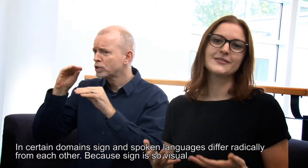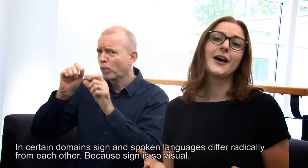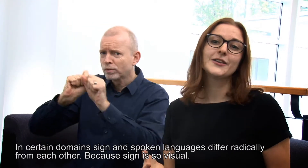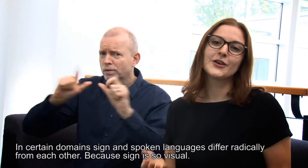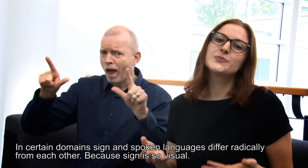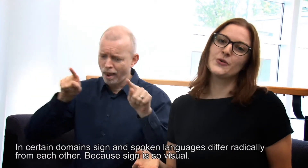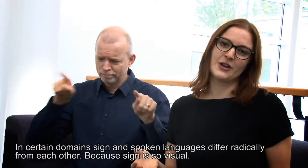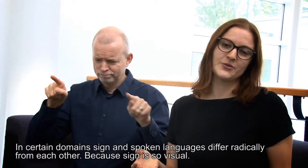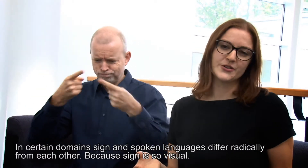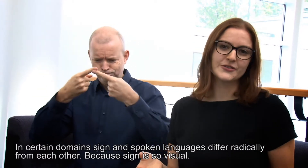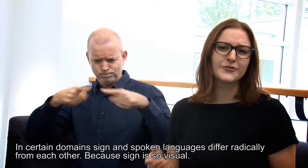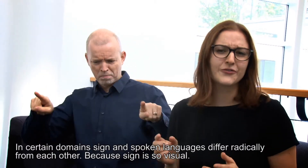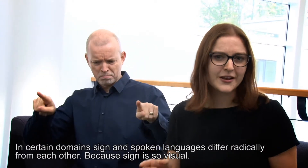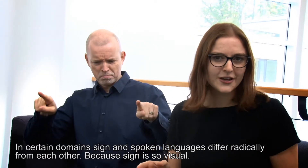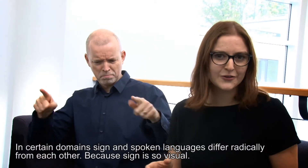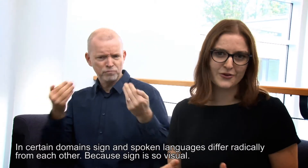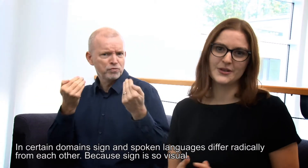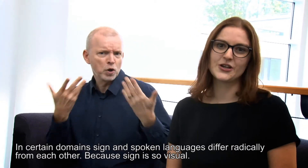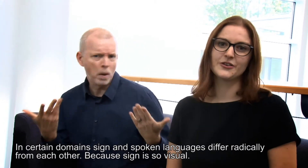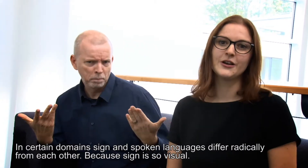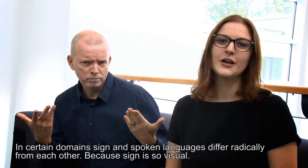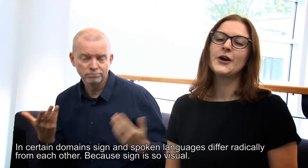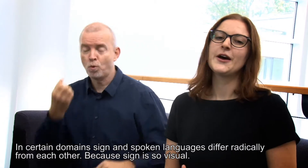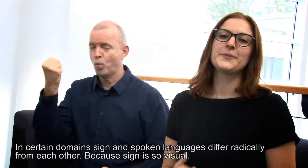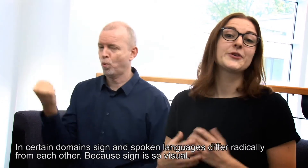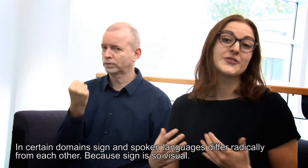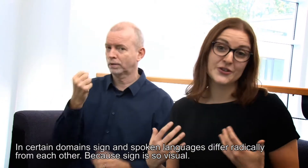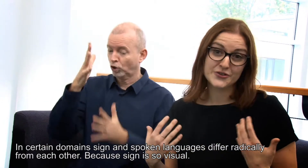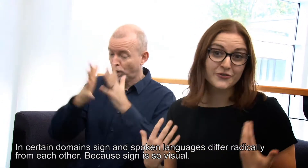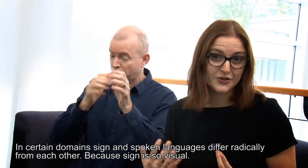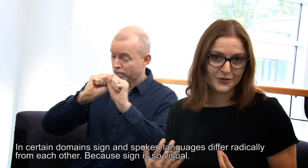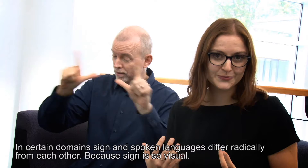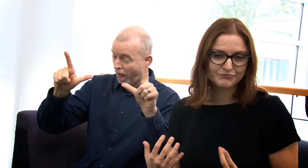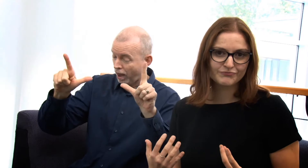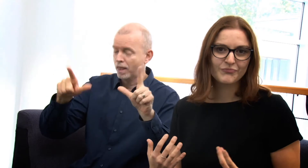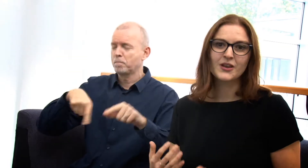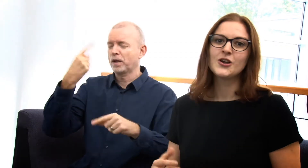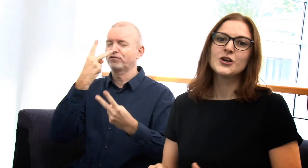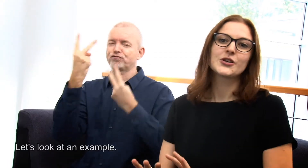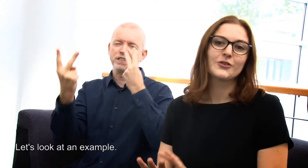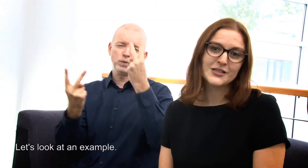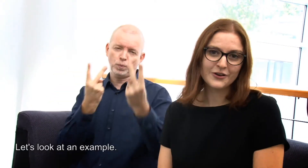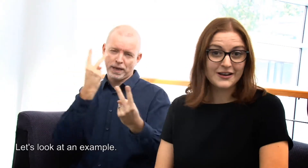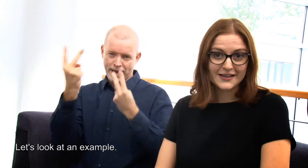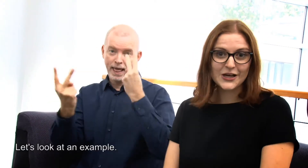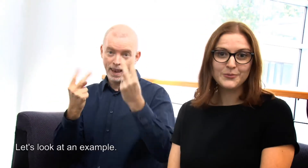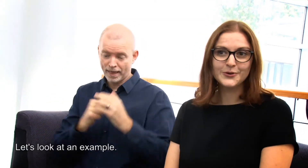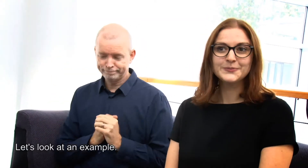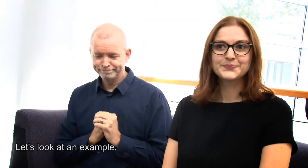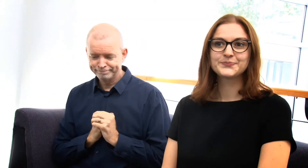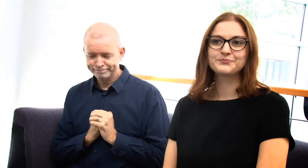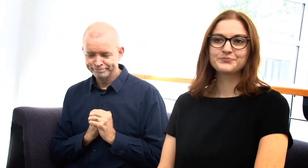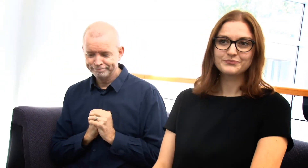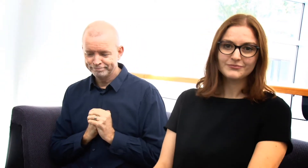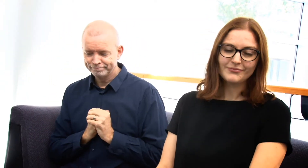domains, sign and spoken languages differ radically from each other because they're so visual. So let's look at an